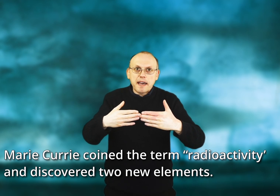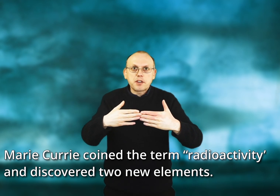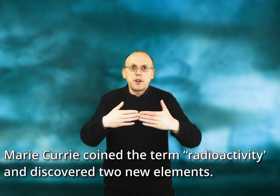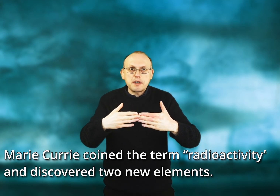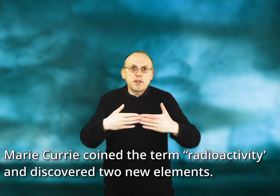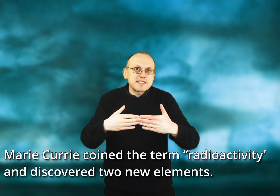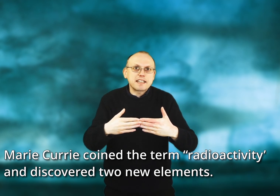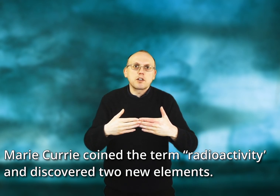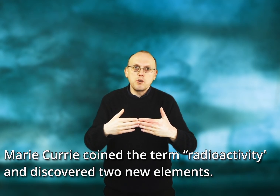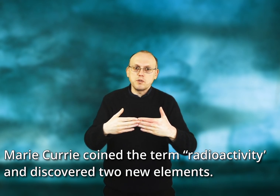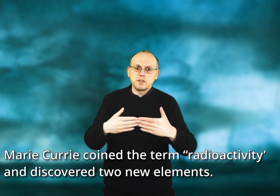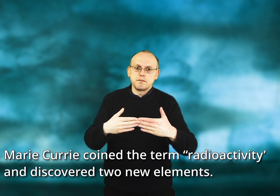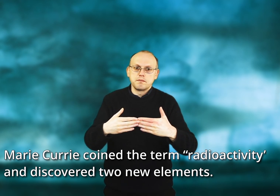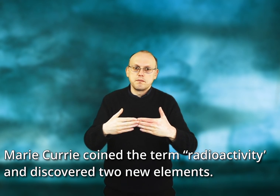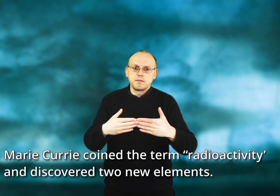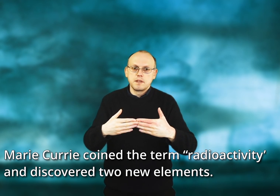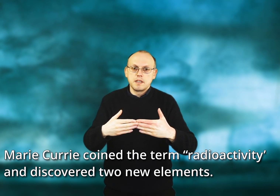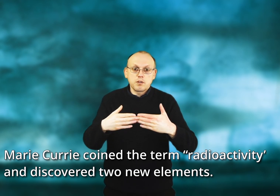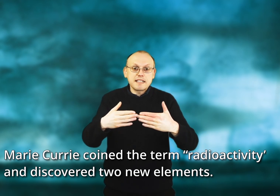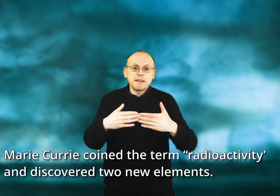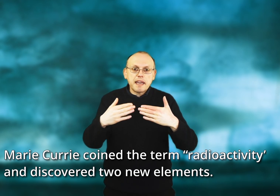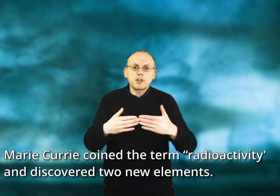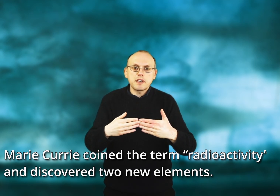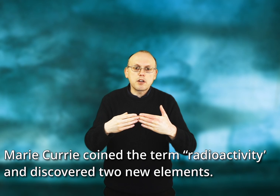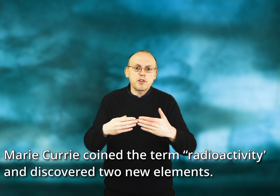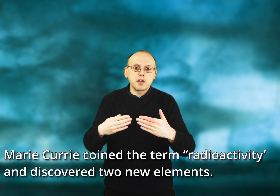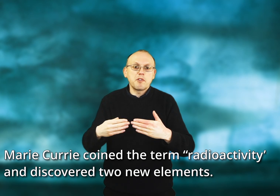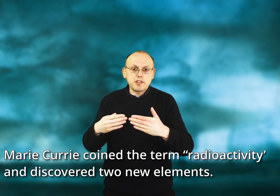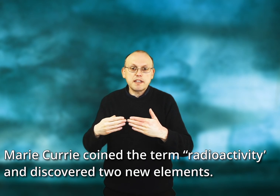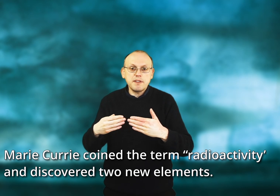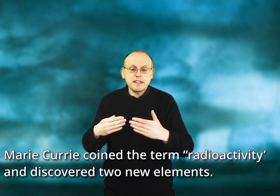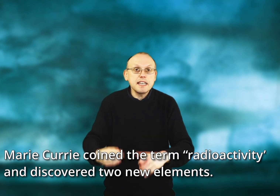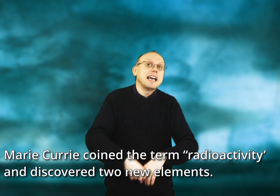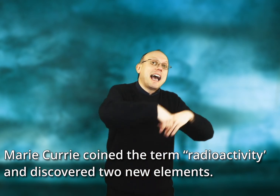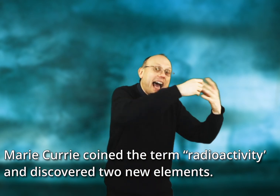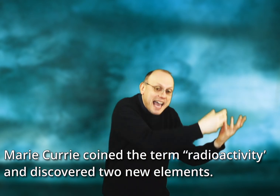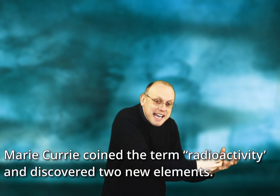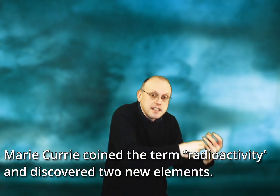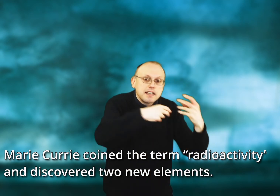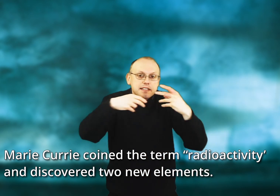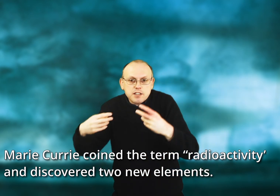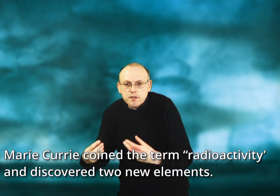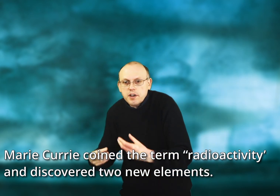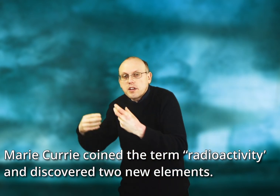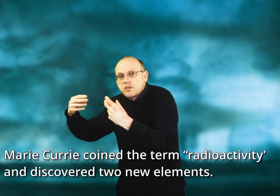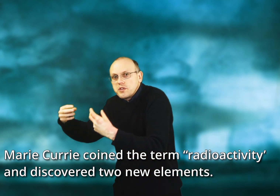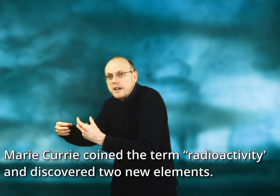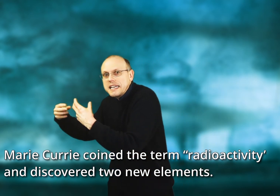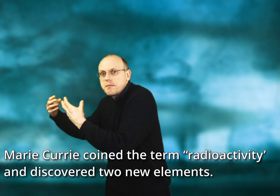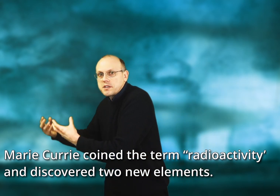Curie for the second clause. You can say Marie Curie coined the term radioactivity and discovered two new elements.